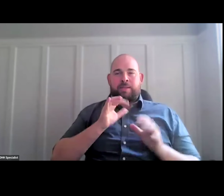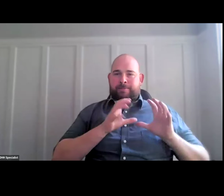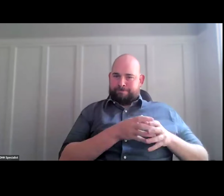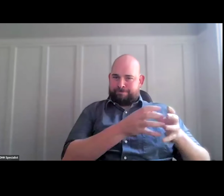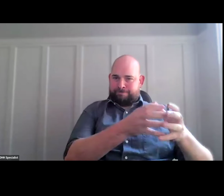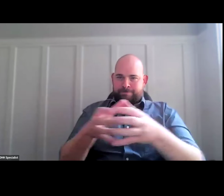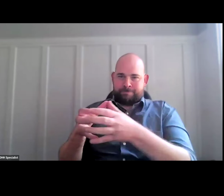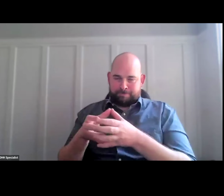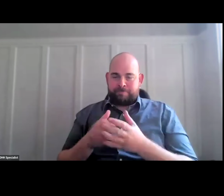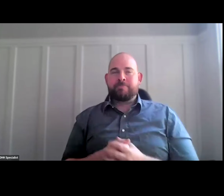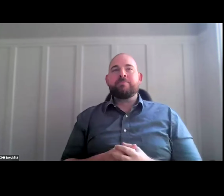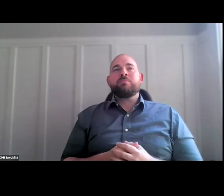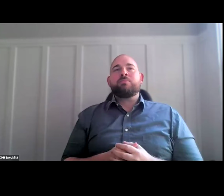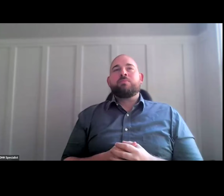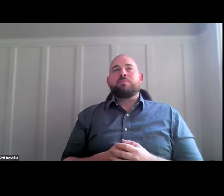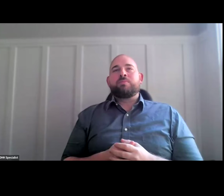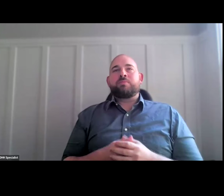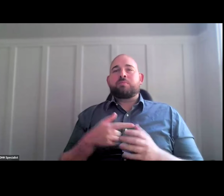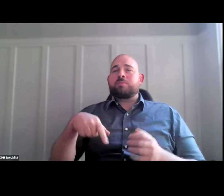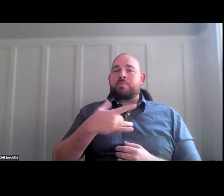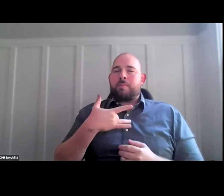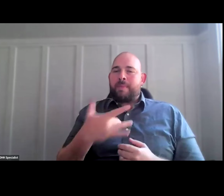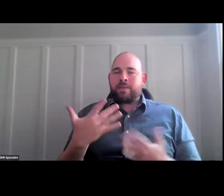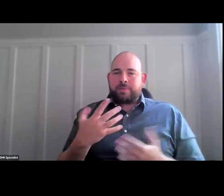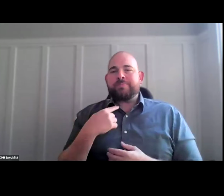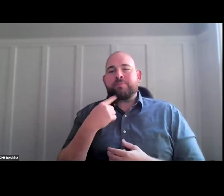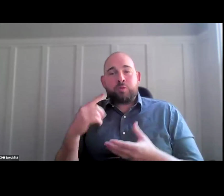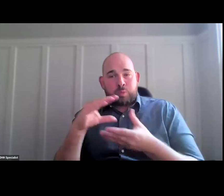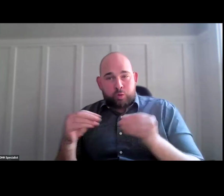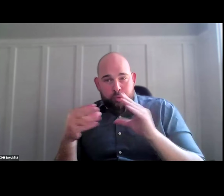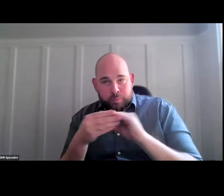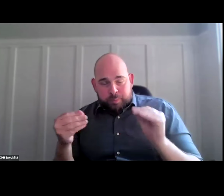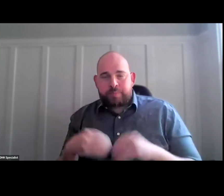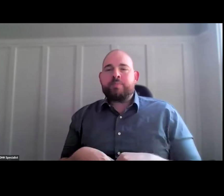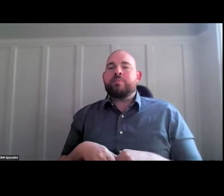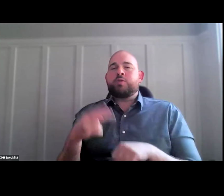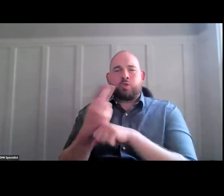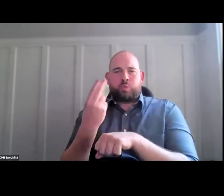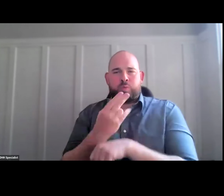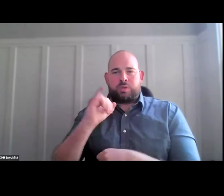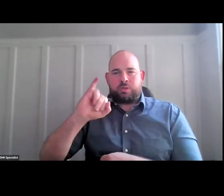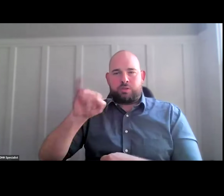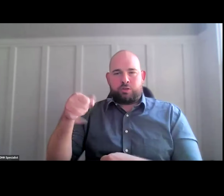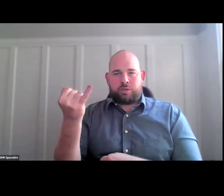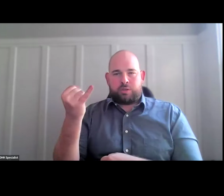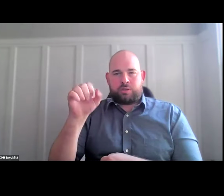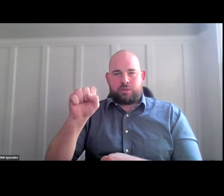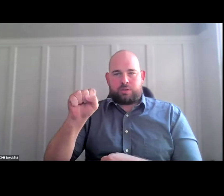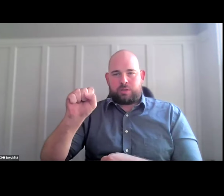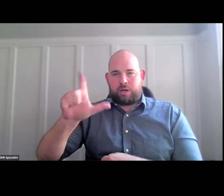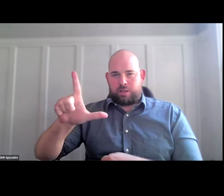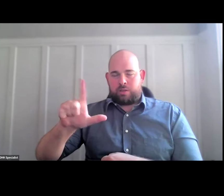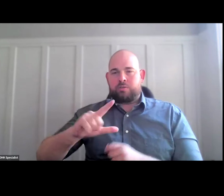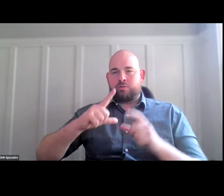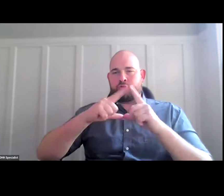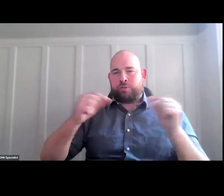with folks. If I'm in my 30s, I'm not hanging out with people in my 60s or 70s, which is not uncommon here in the United States. The things they share